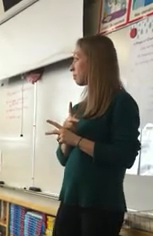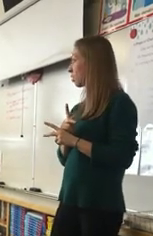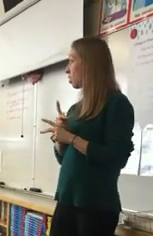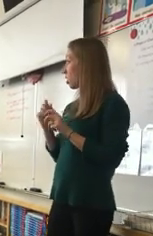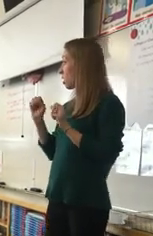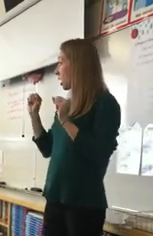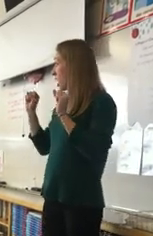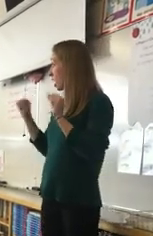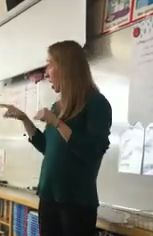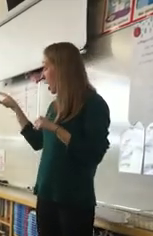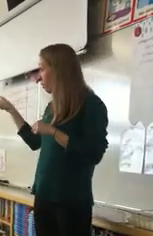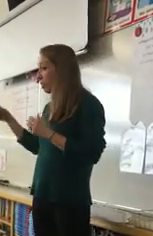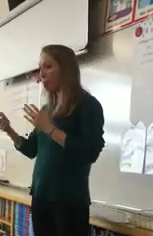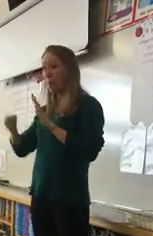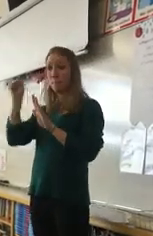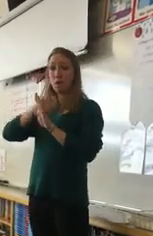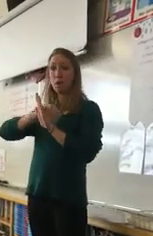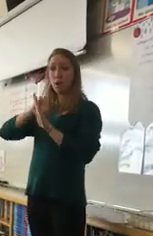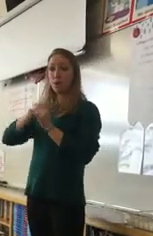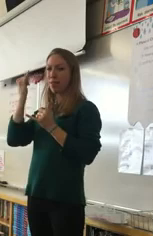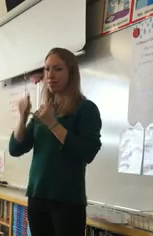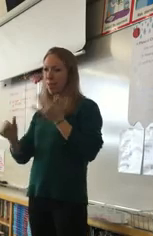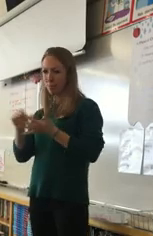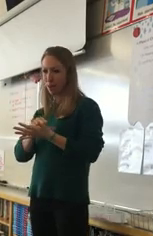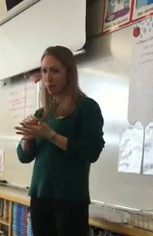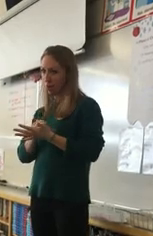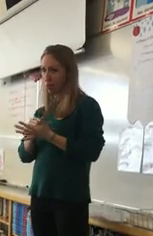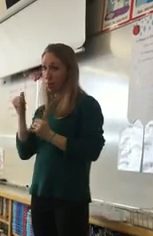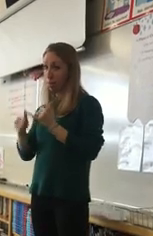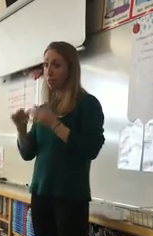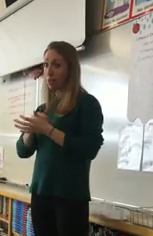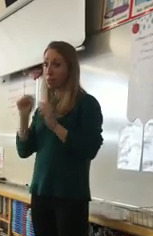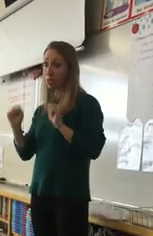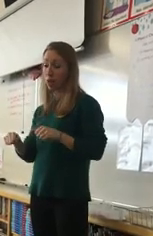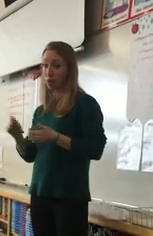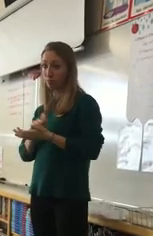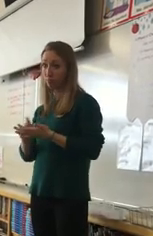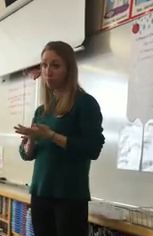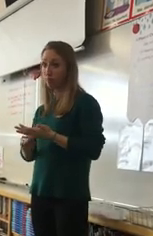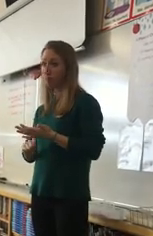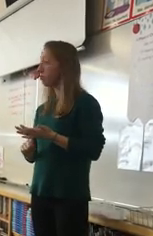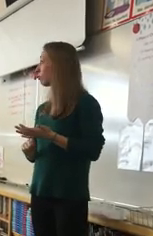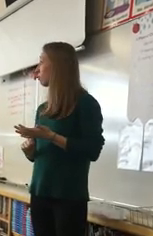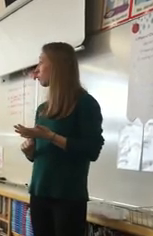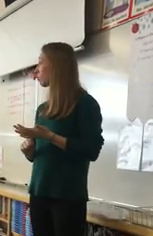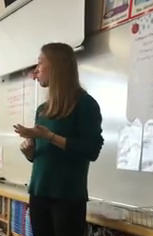is the page you can do today. But don't like get your Sharpie and start crossing this off because you think we're not doing